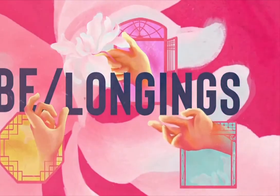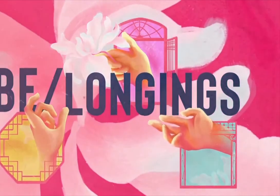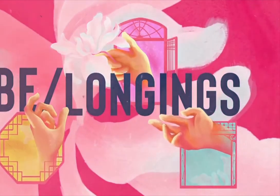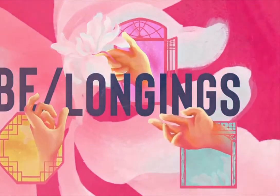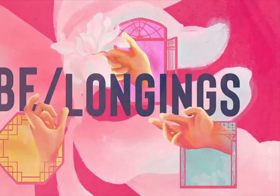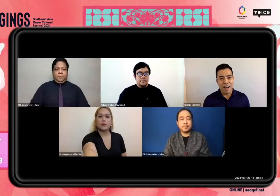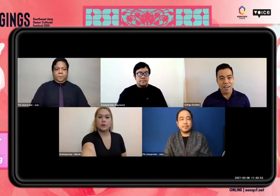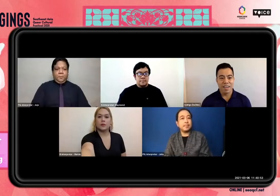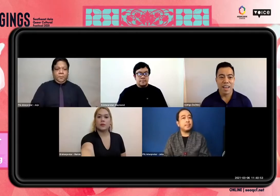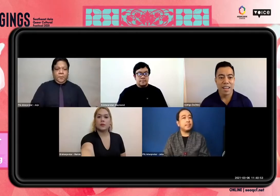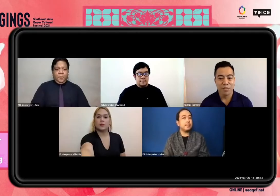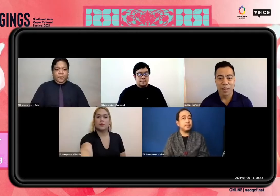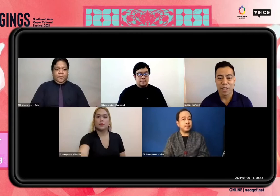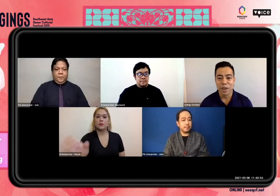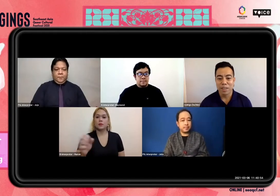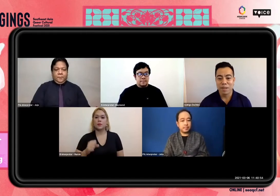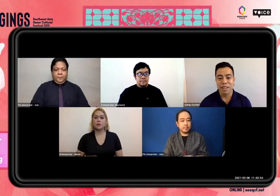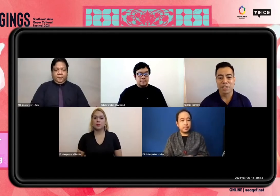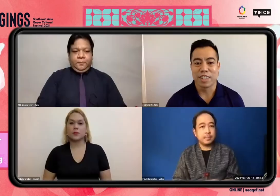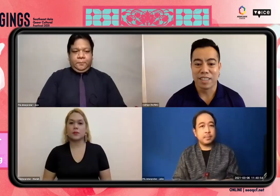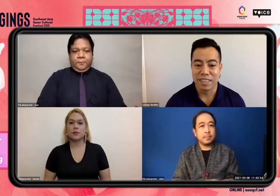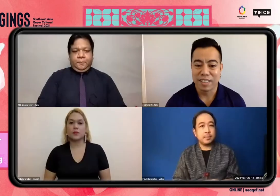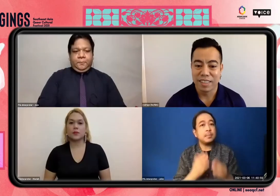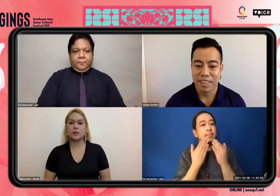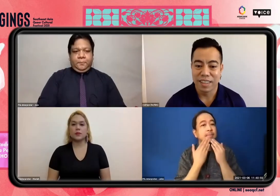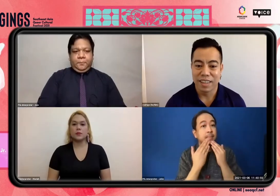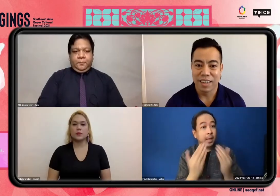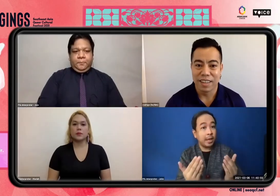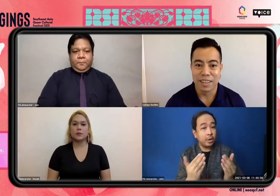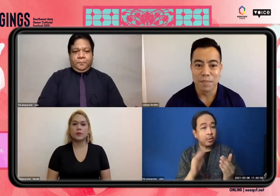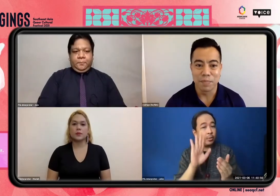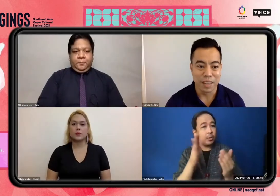Thank you so much, Viet Anh, and for your recommendation.